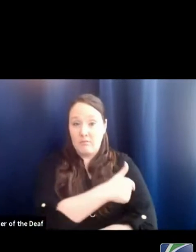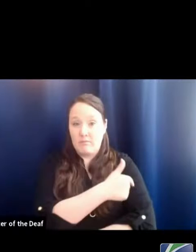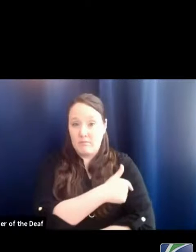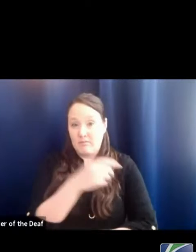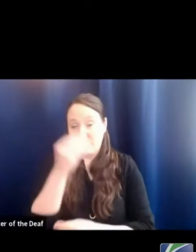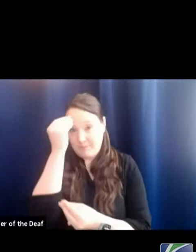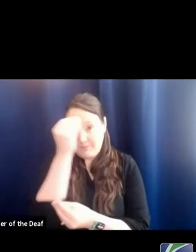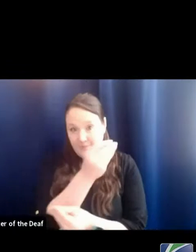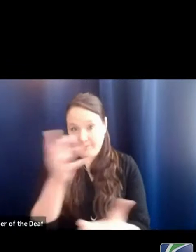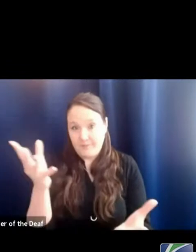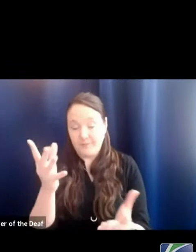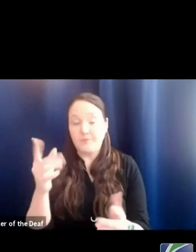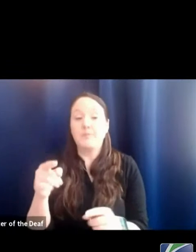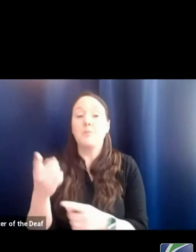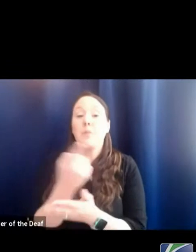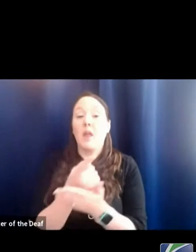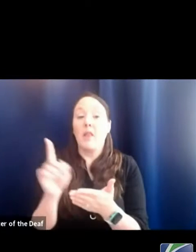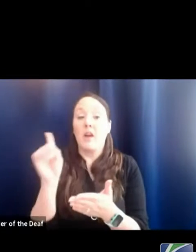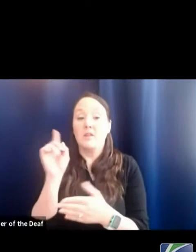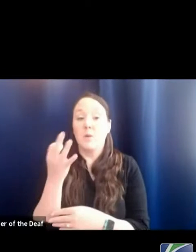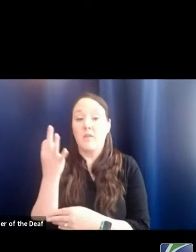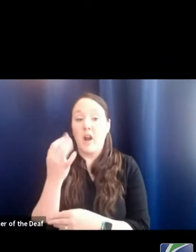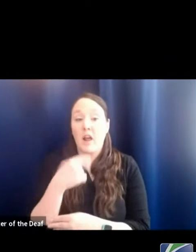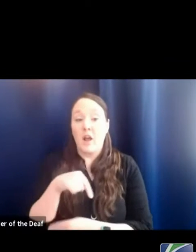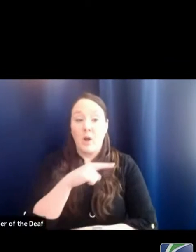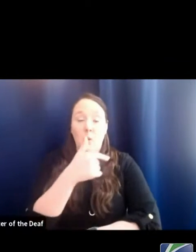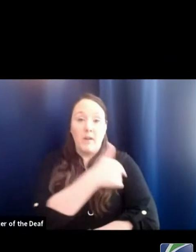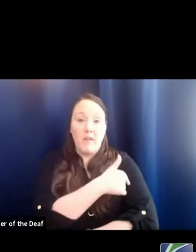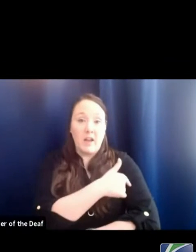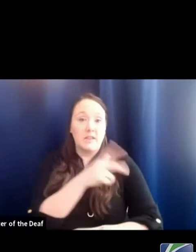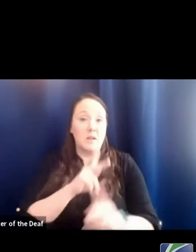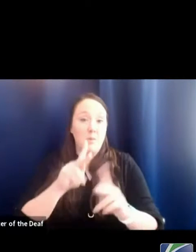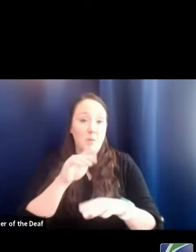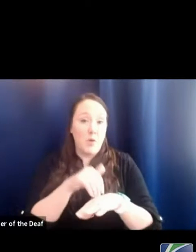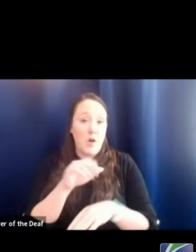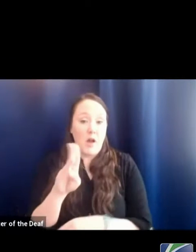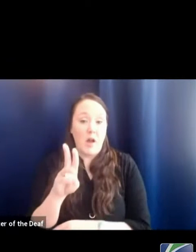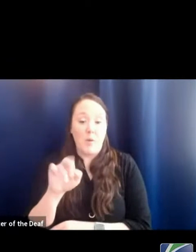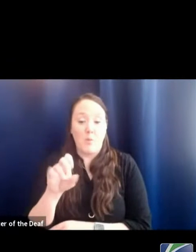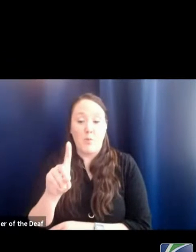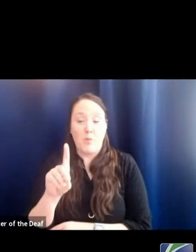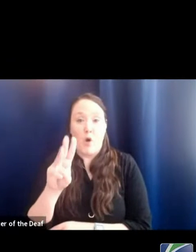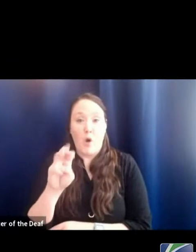of Friday, we are vaccinating folks at the Broadway site. We're very excited about that.